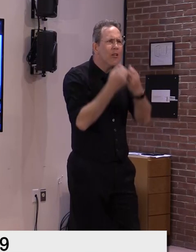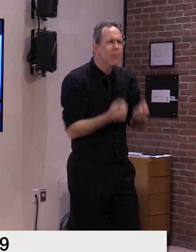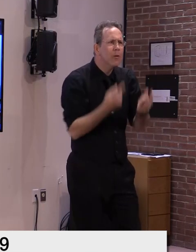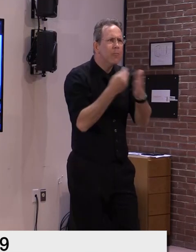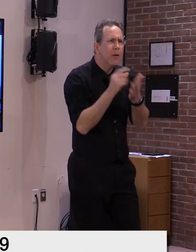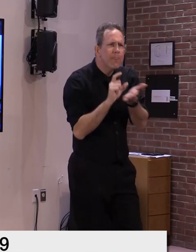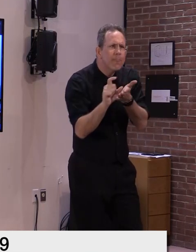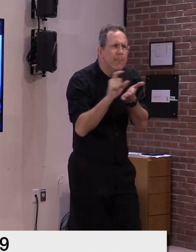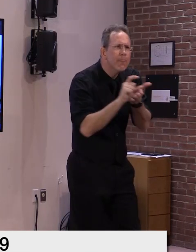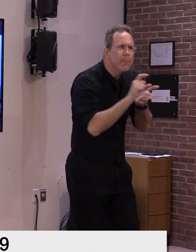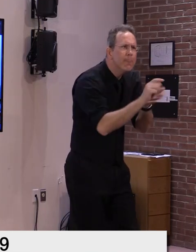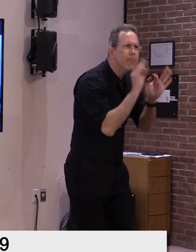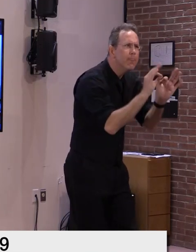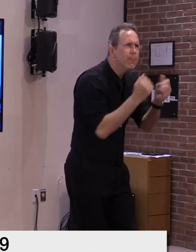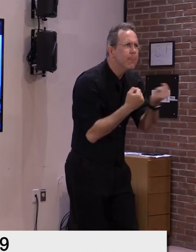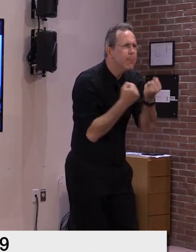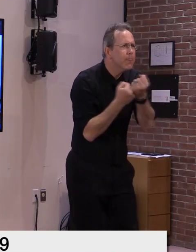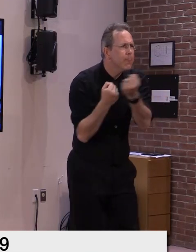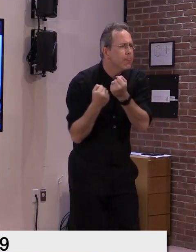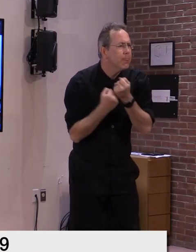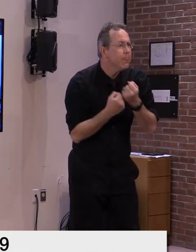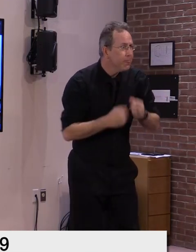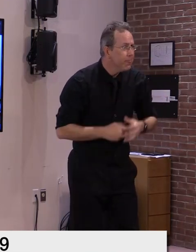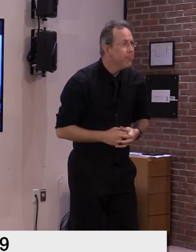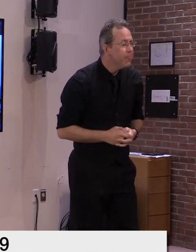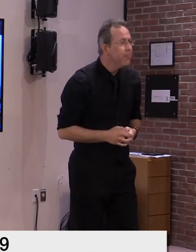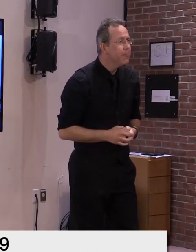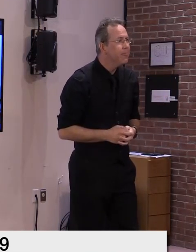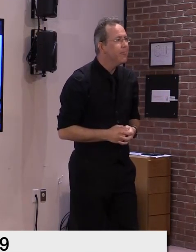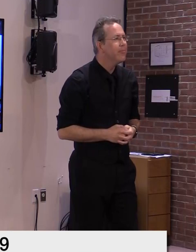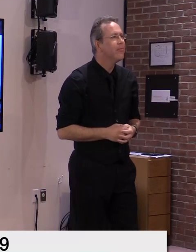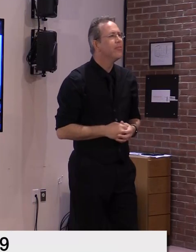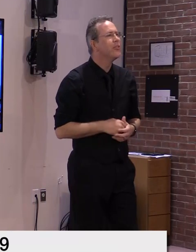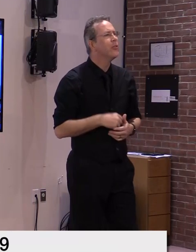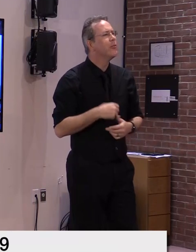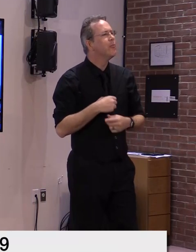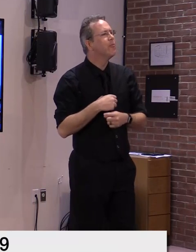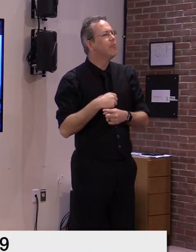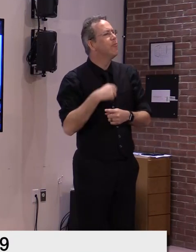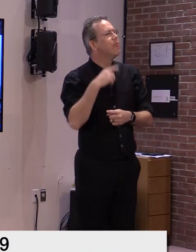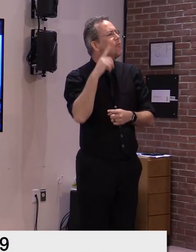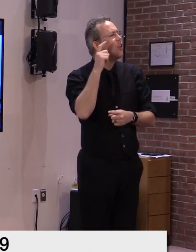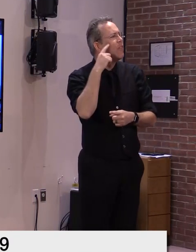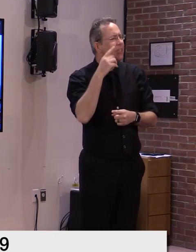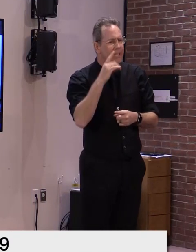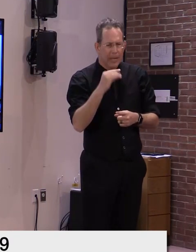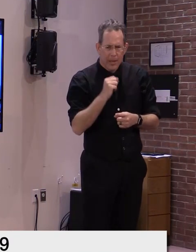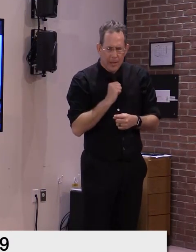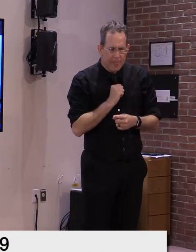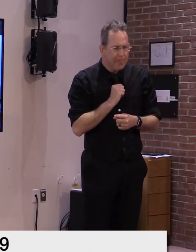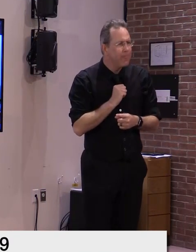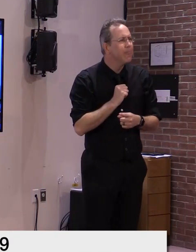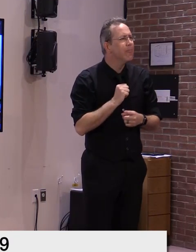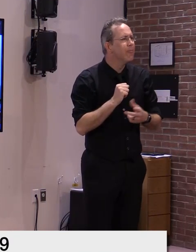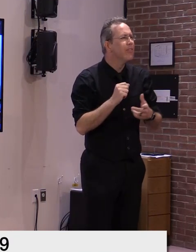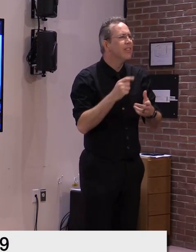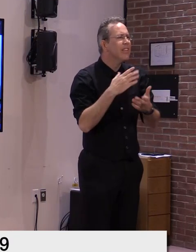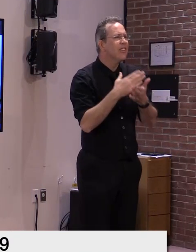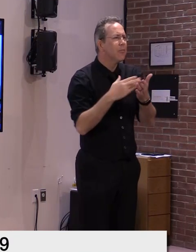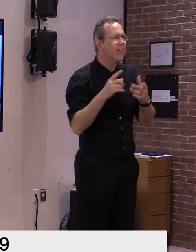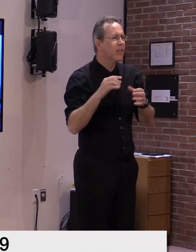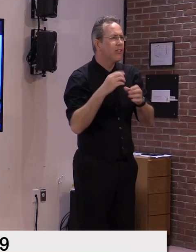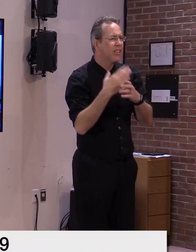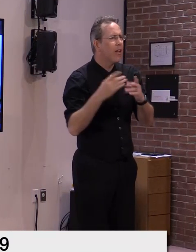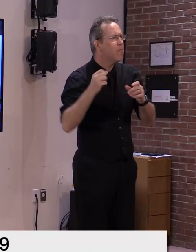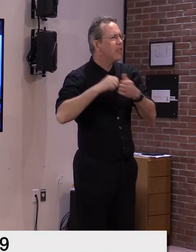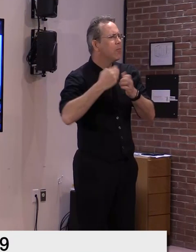accomplish? And I think the governor already made some of the key points. Number one, this money is going mostly